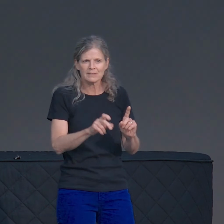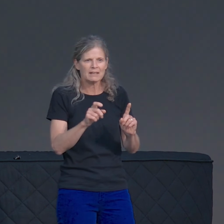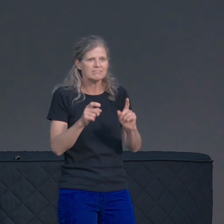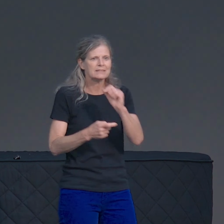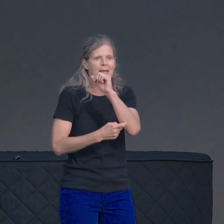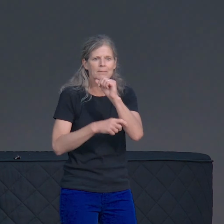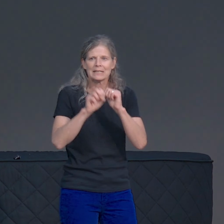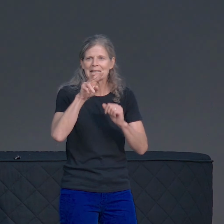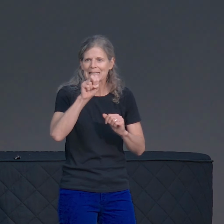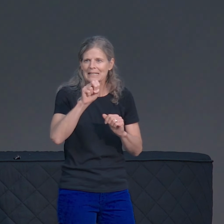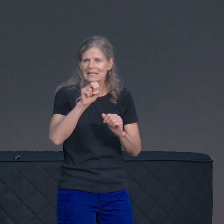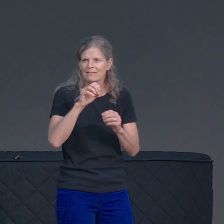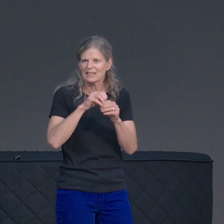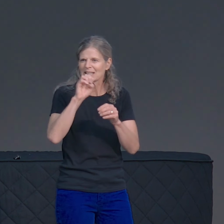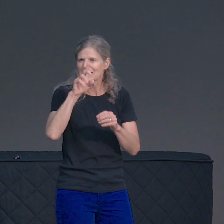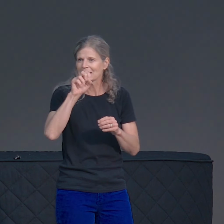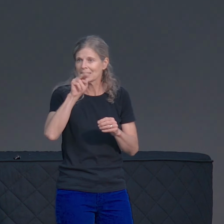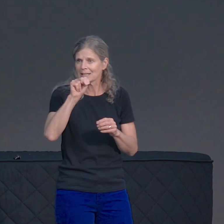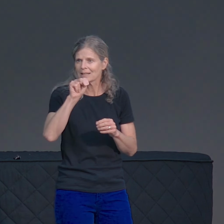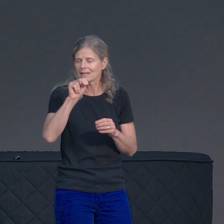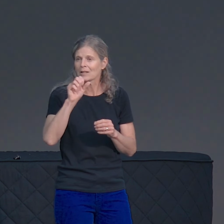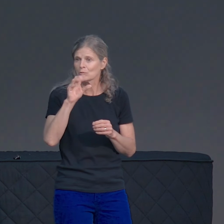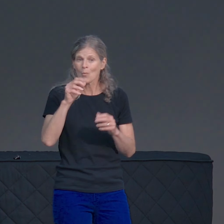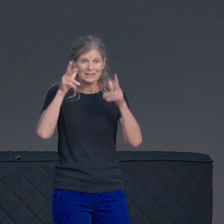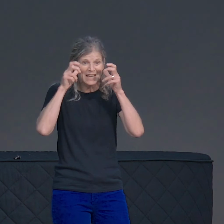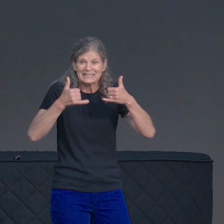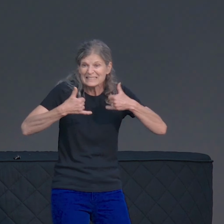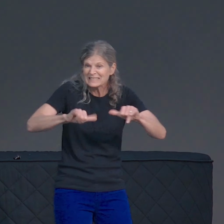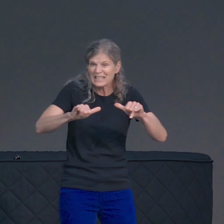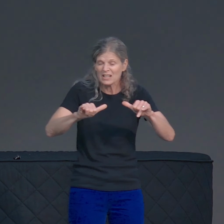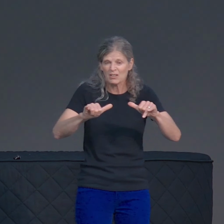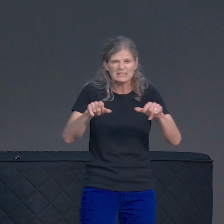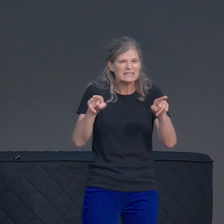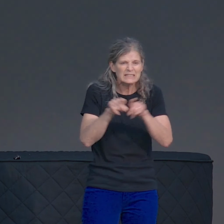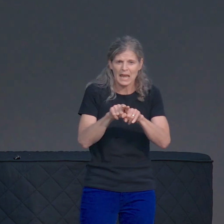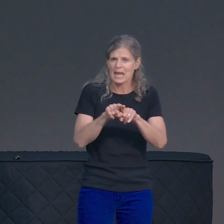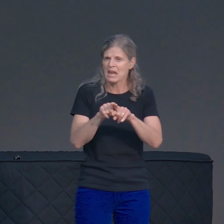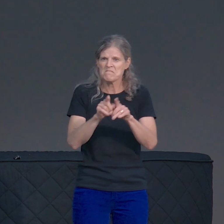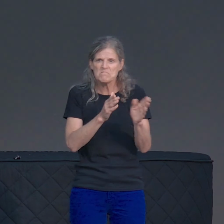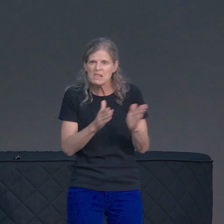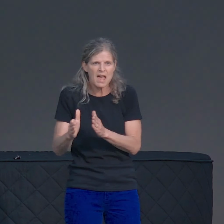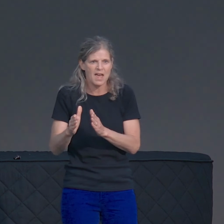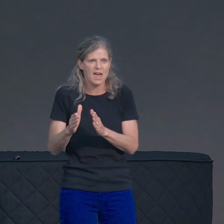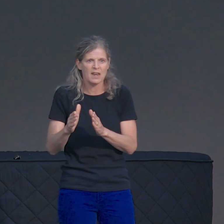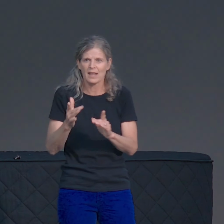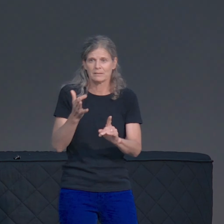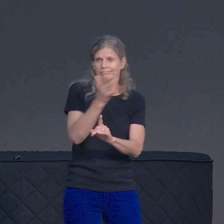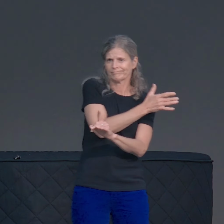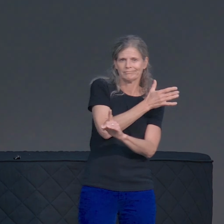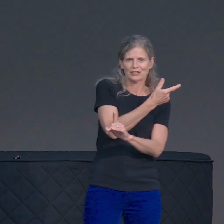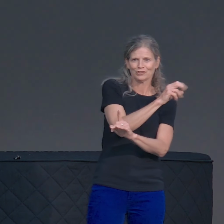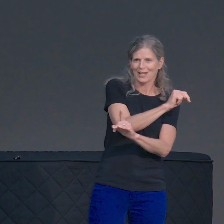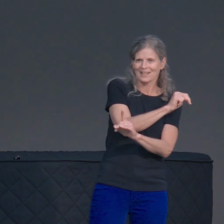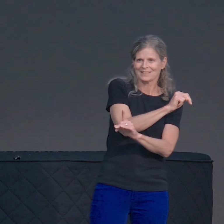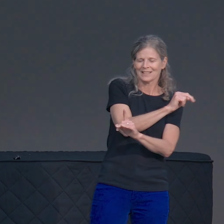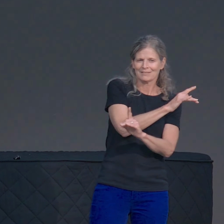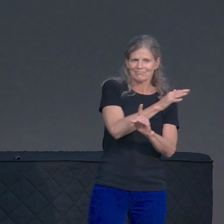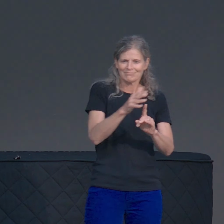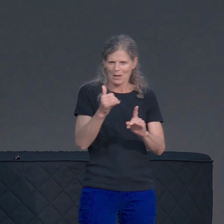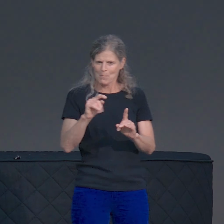what we find here is Satan is still on the same mission as he was then, to thwart God's